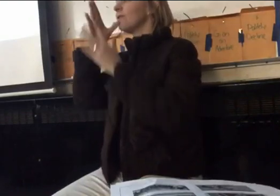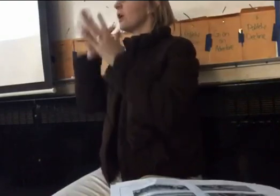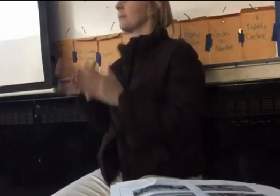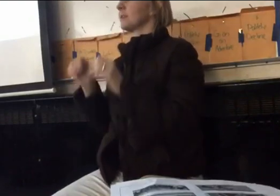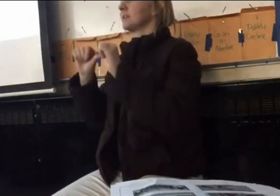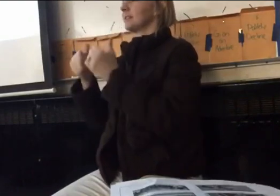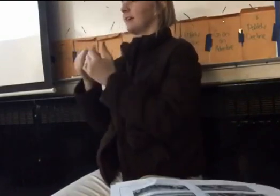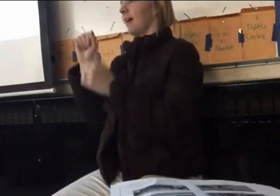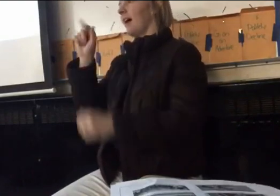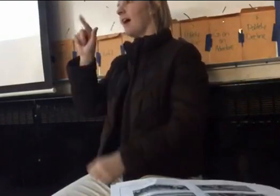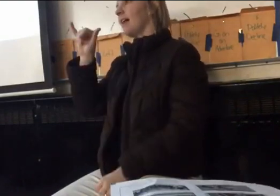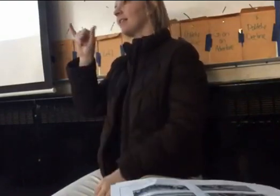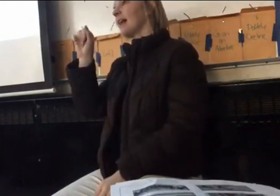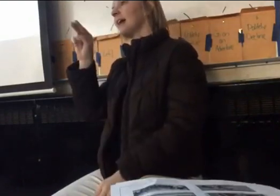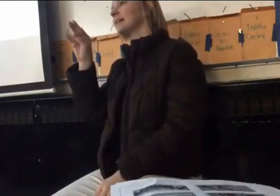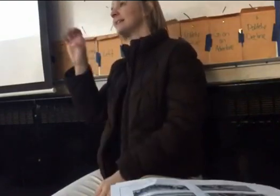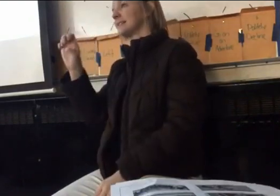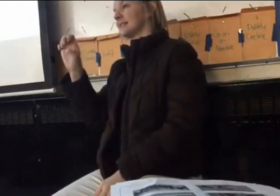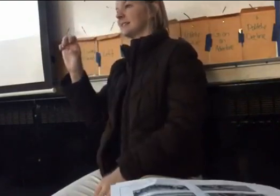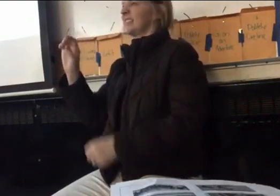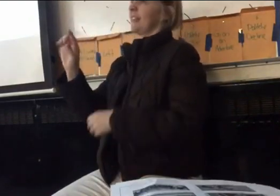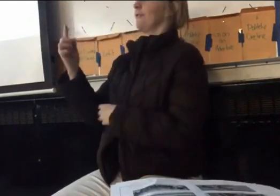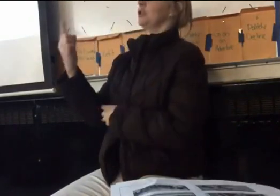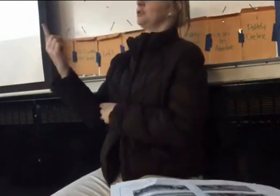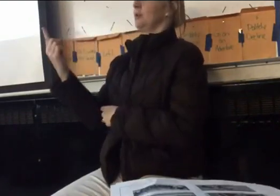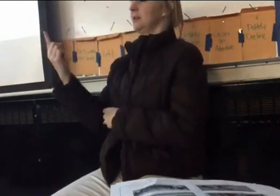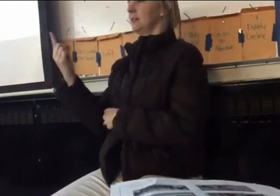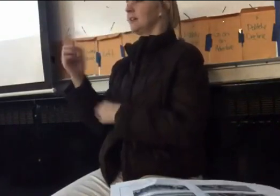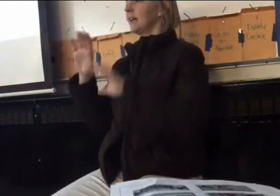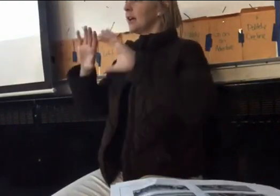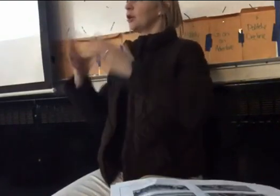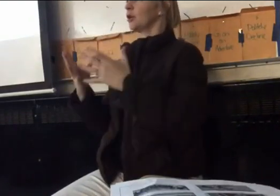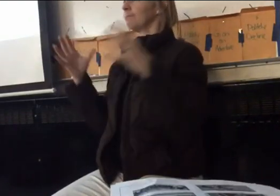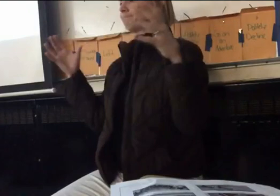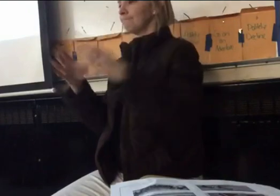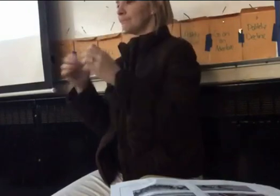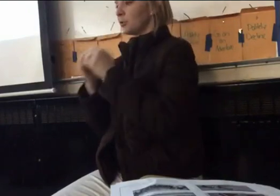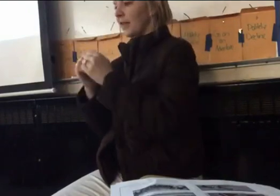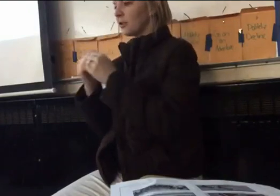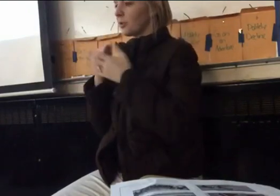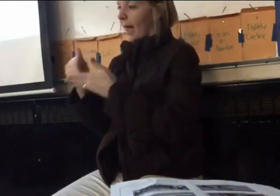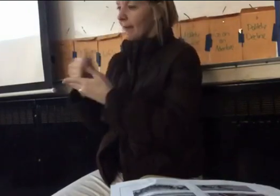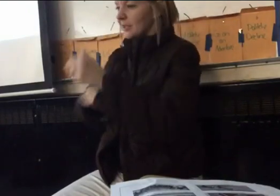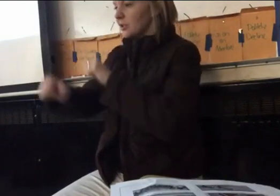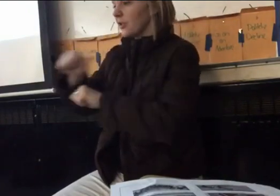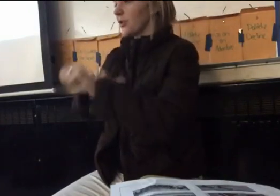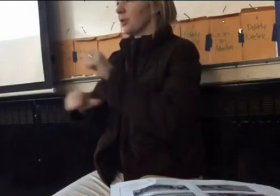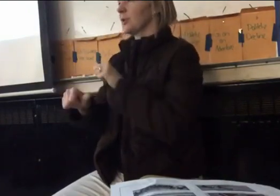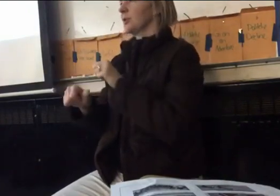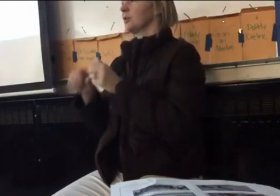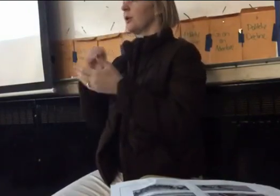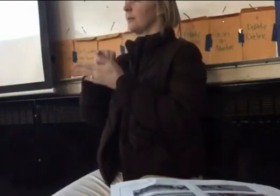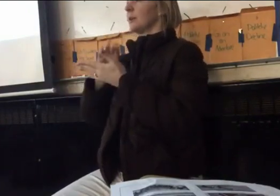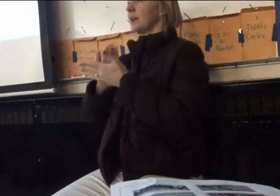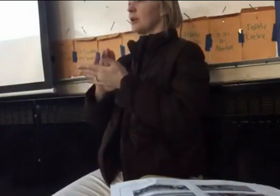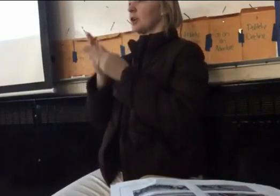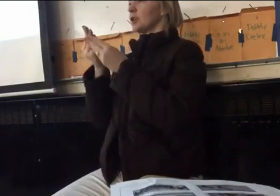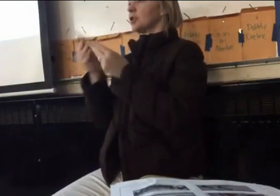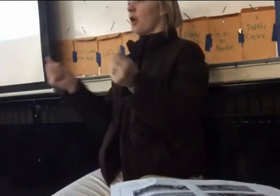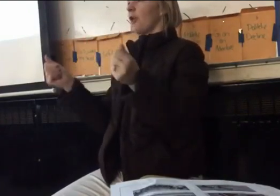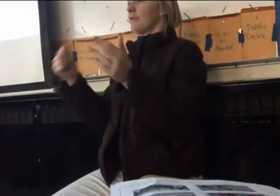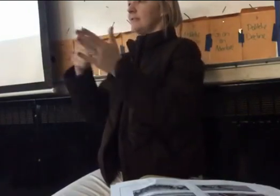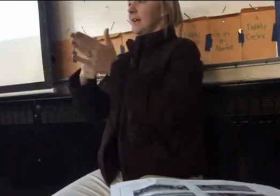This is kind of the first one, a group that gets together to help each other out. If you will highlight on this, solve